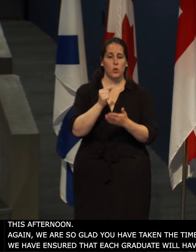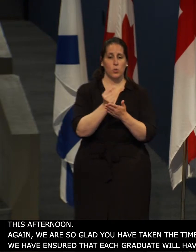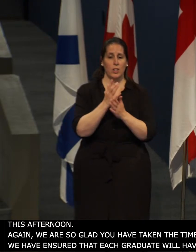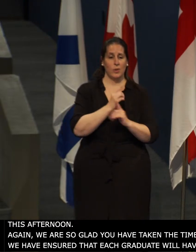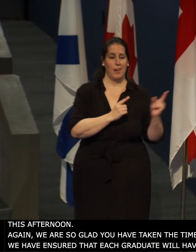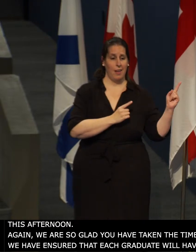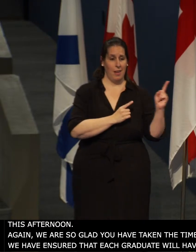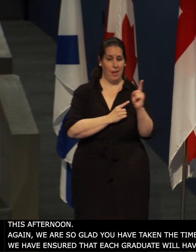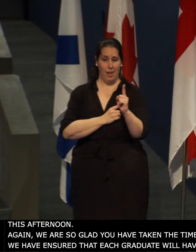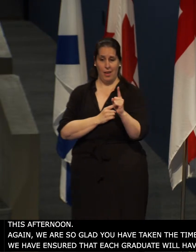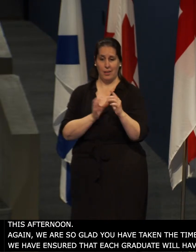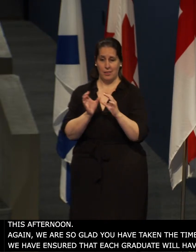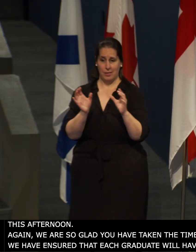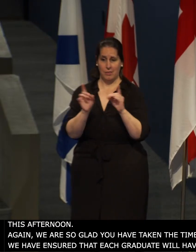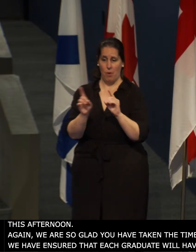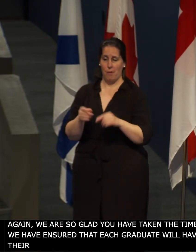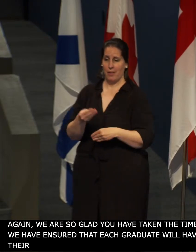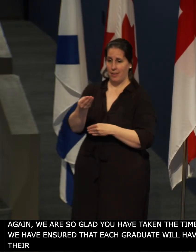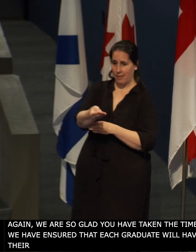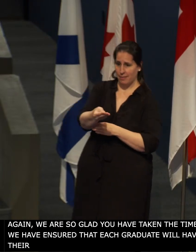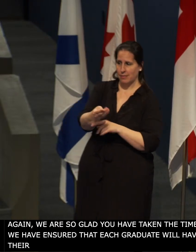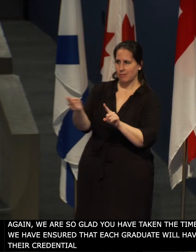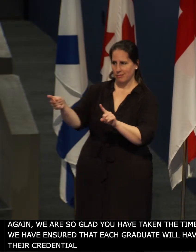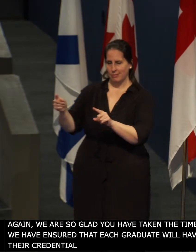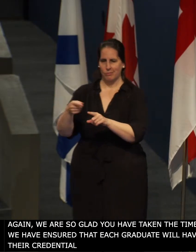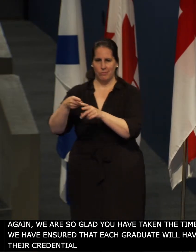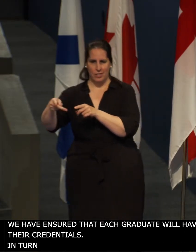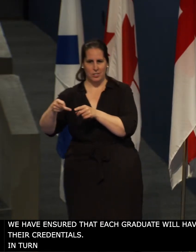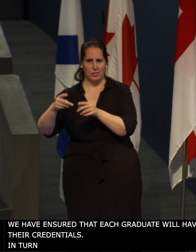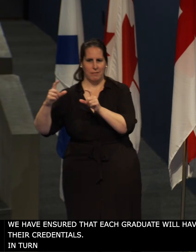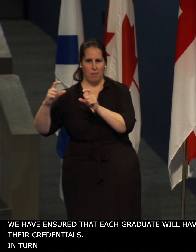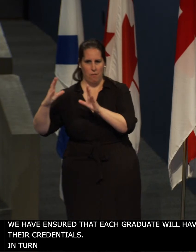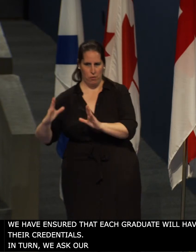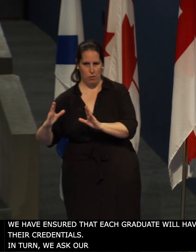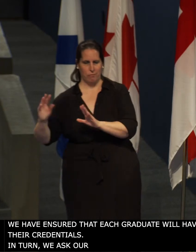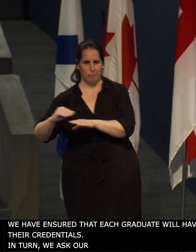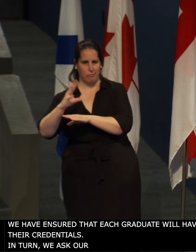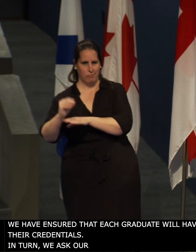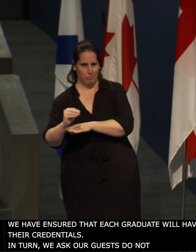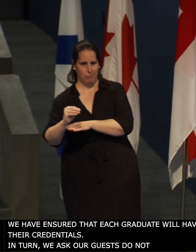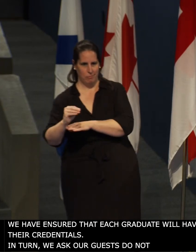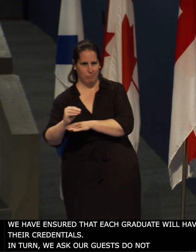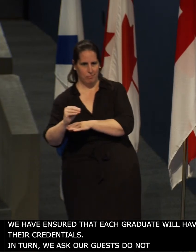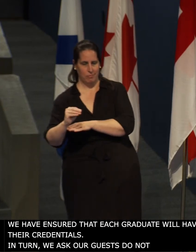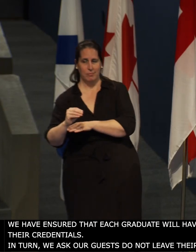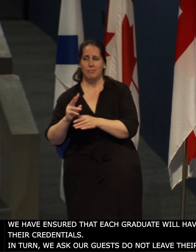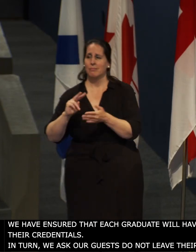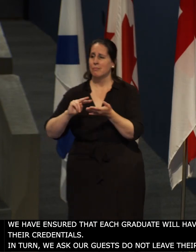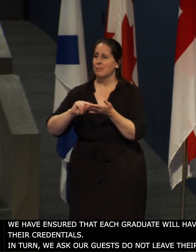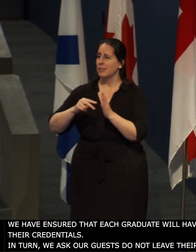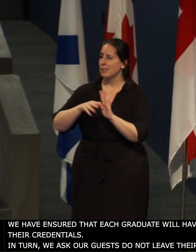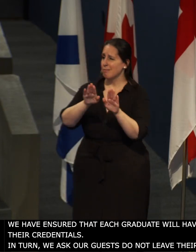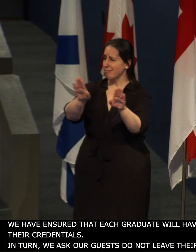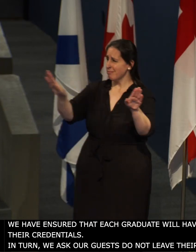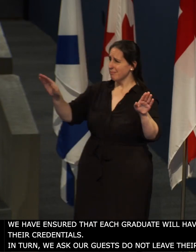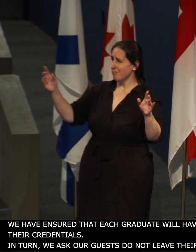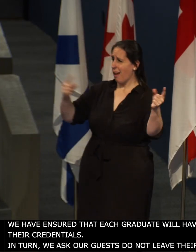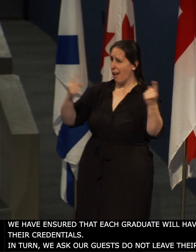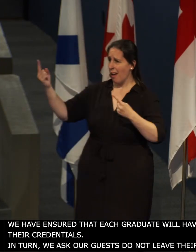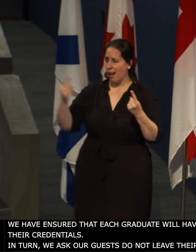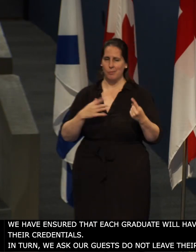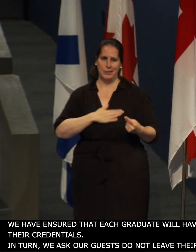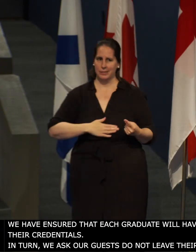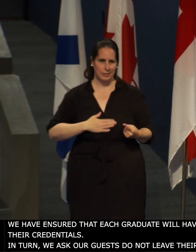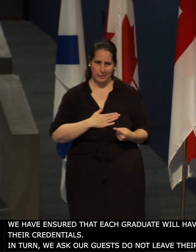their credentials. In turn, we ask that our guests do not leave their seats to take photos. Photos are being provided